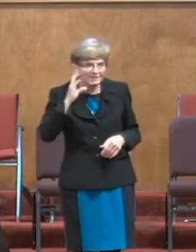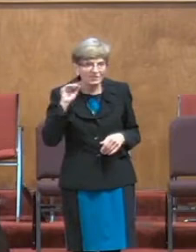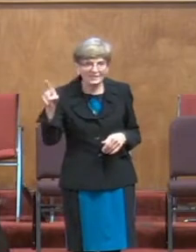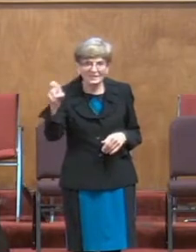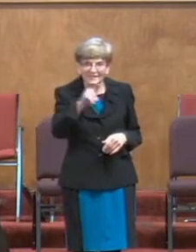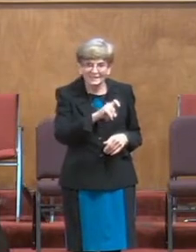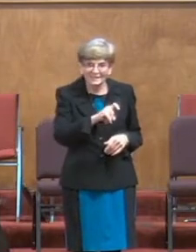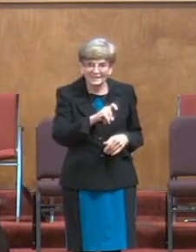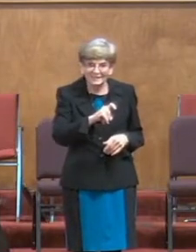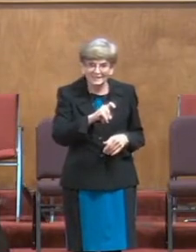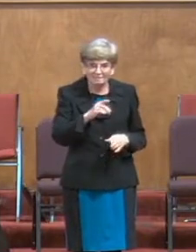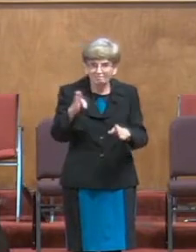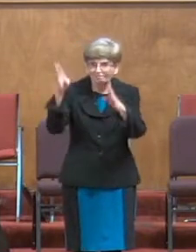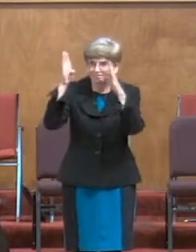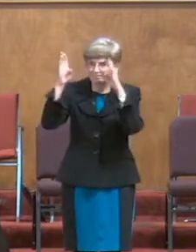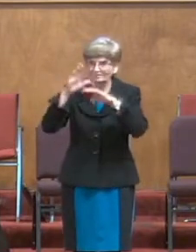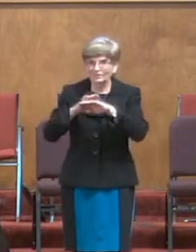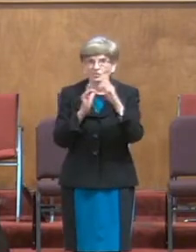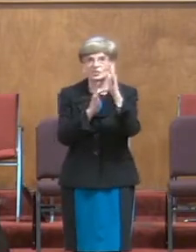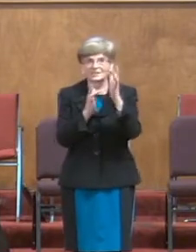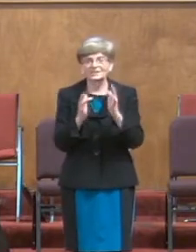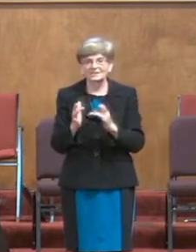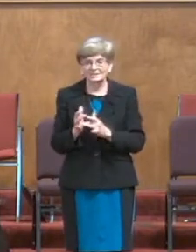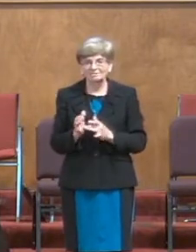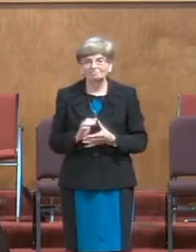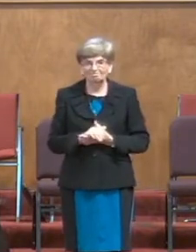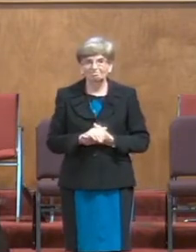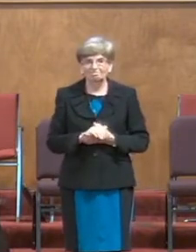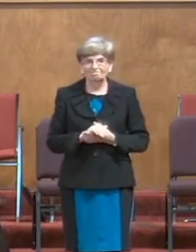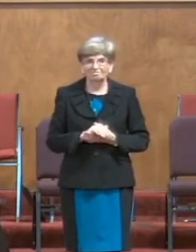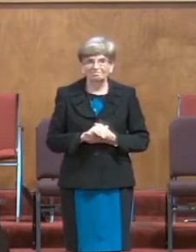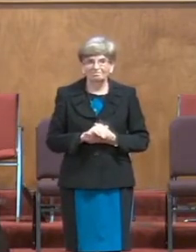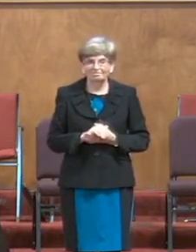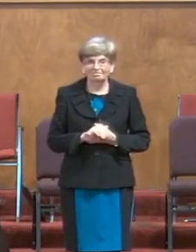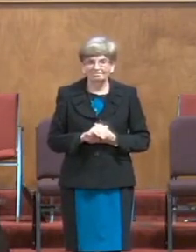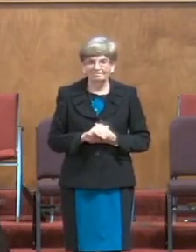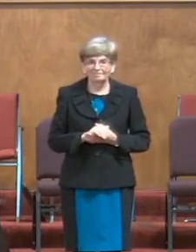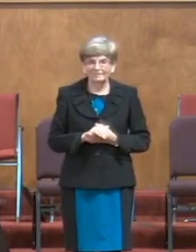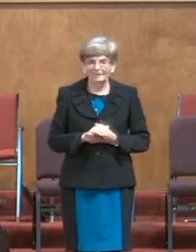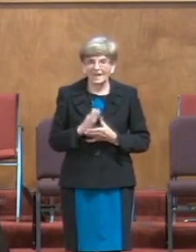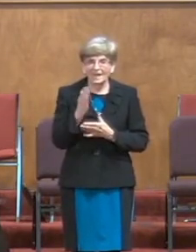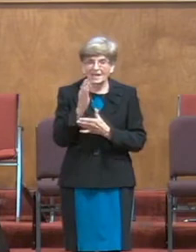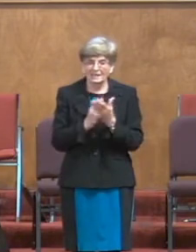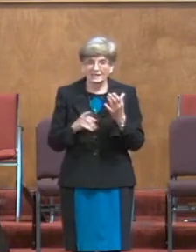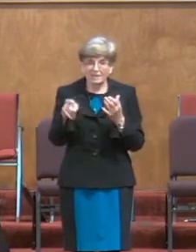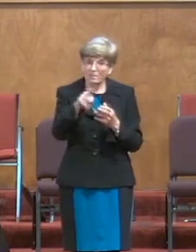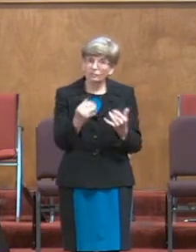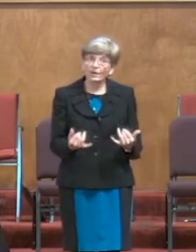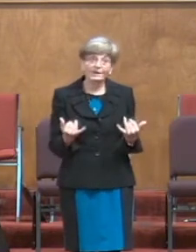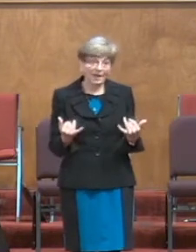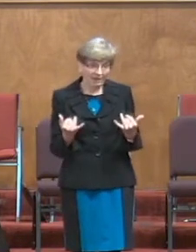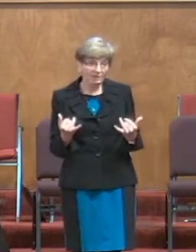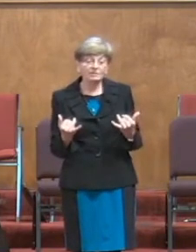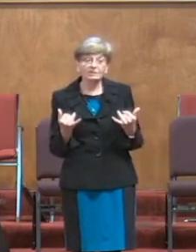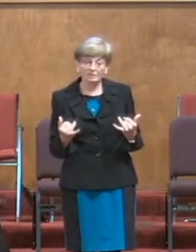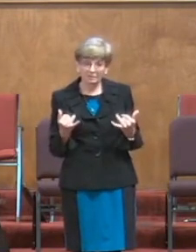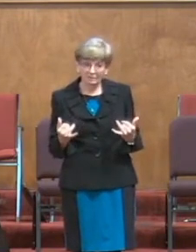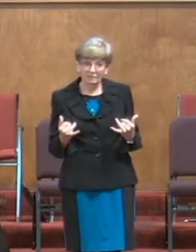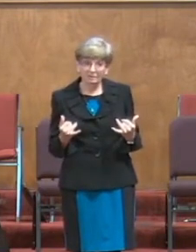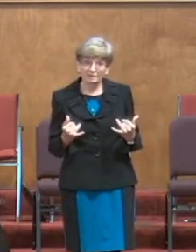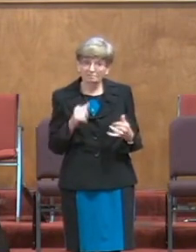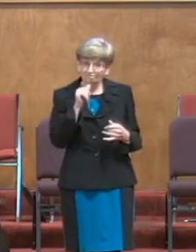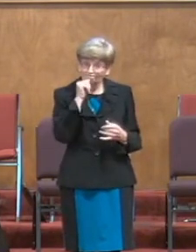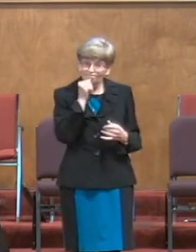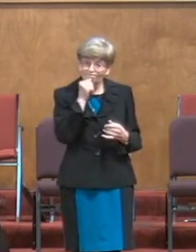Hold on to Jesus. Look to Jesus. Some of y'all are going through some difficult times.